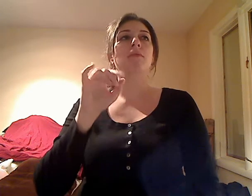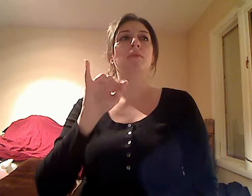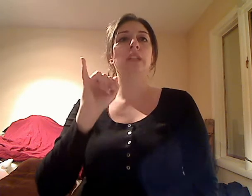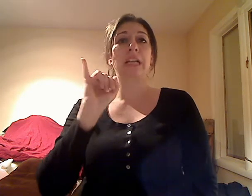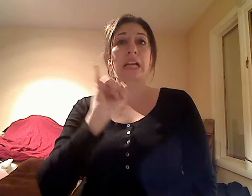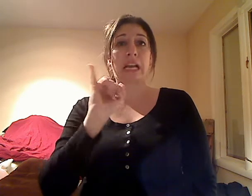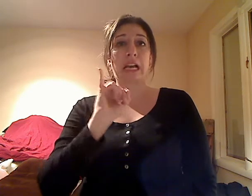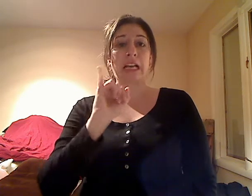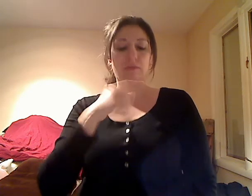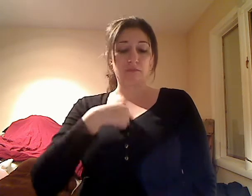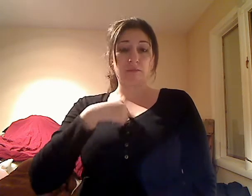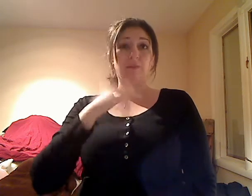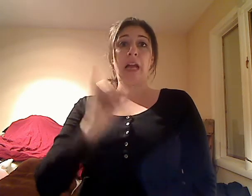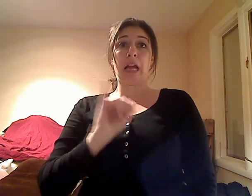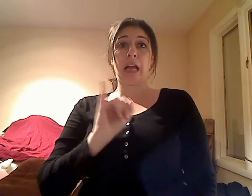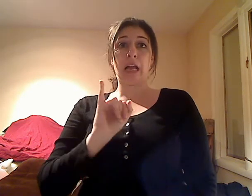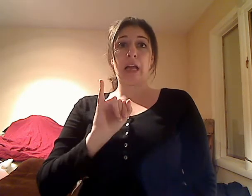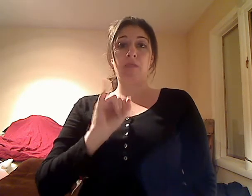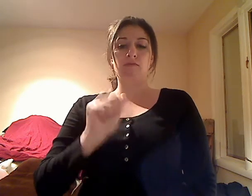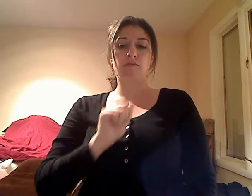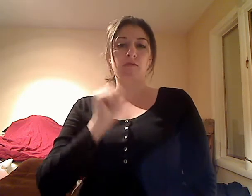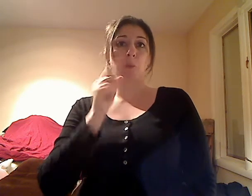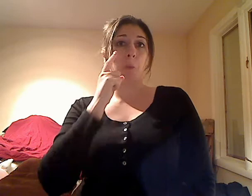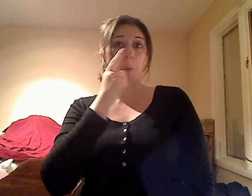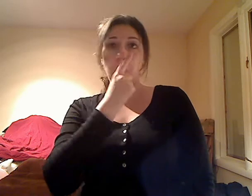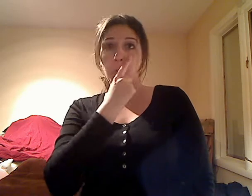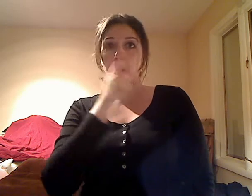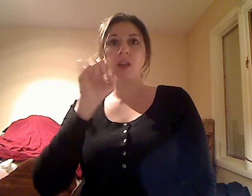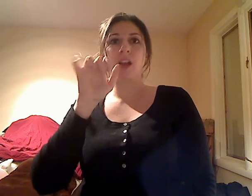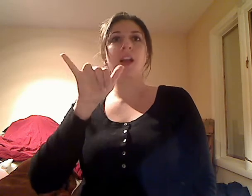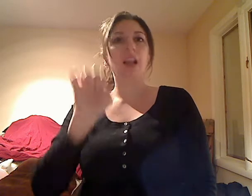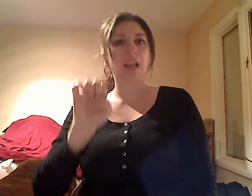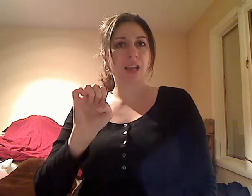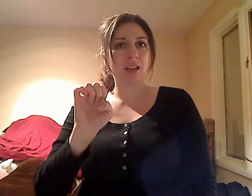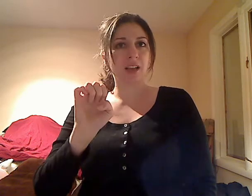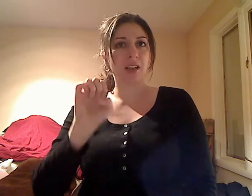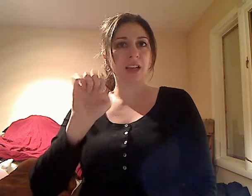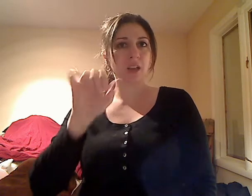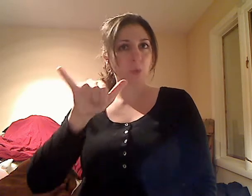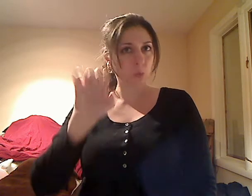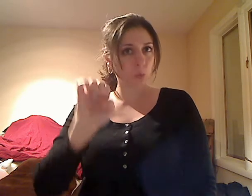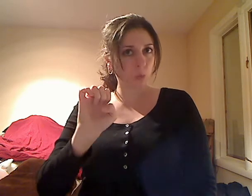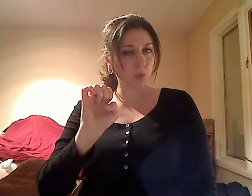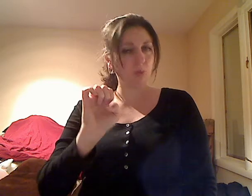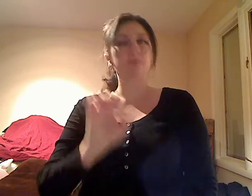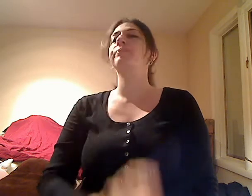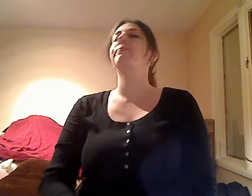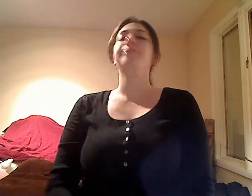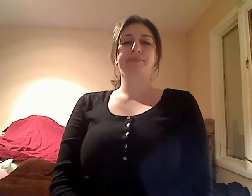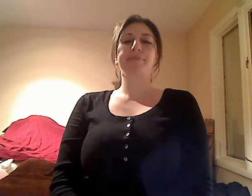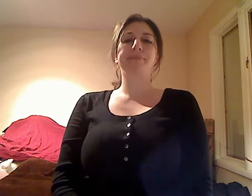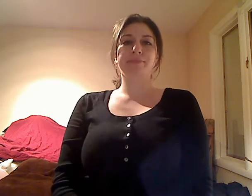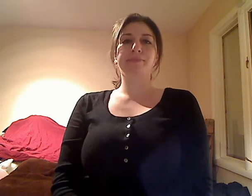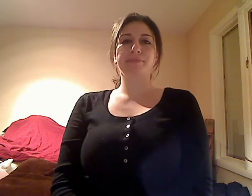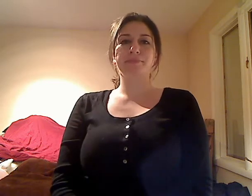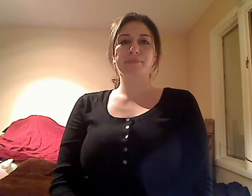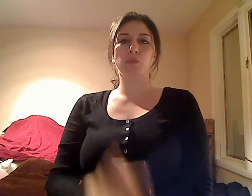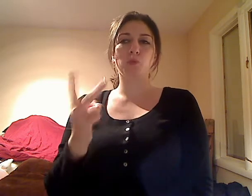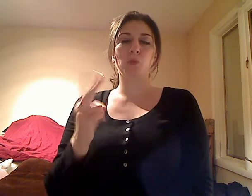E-Y-E is what I? Your I, and I as the pronoun, capital I. Ryan? Principal, what